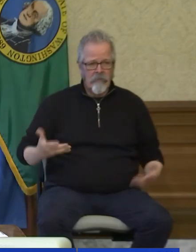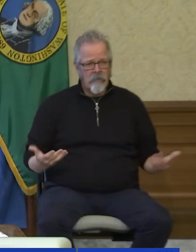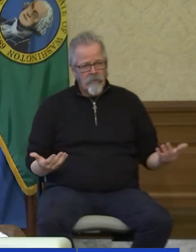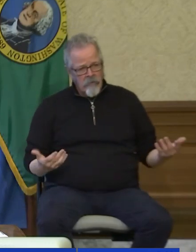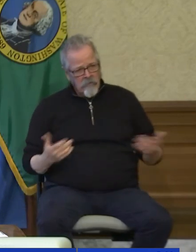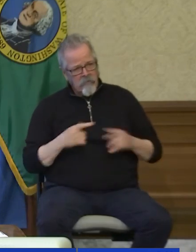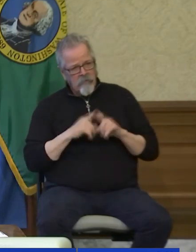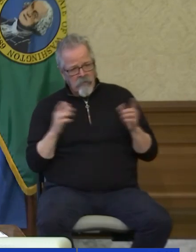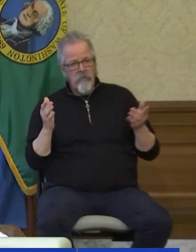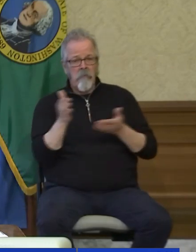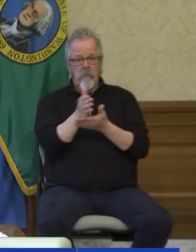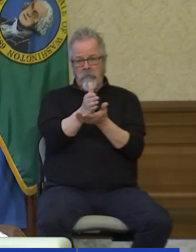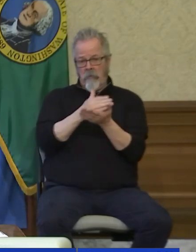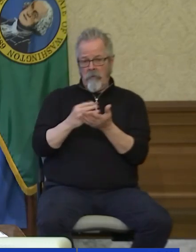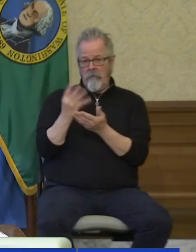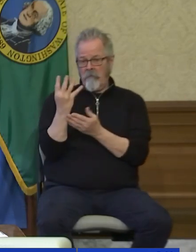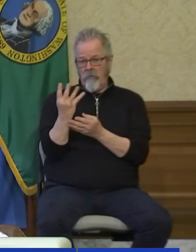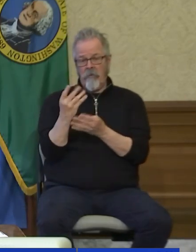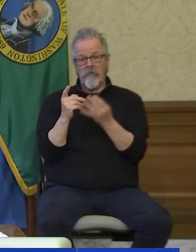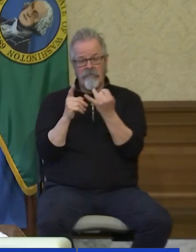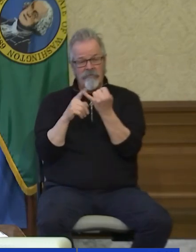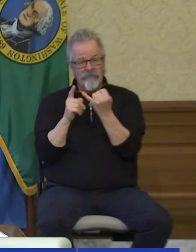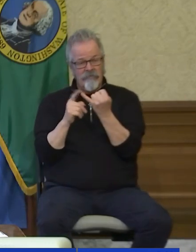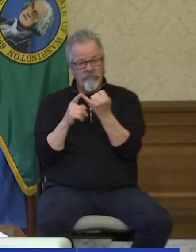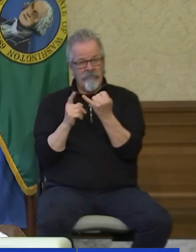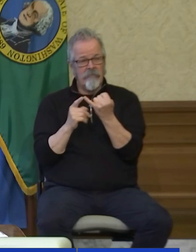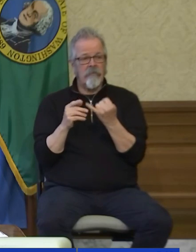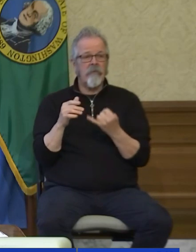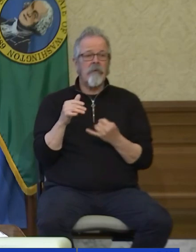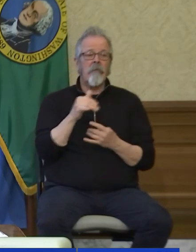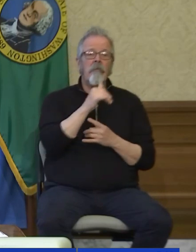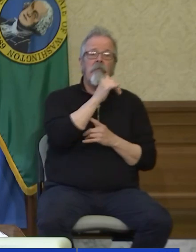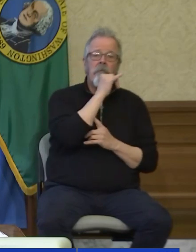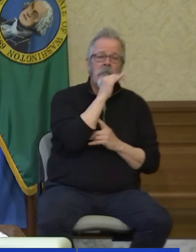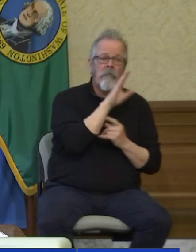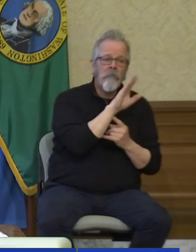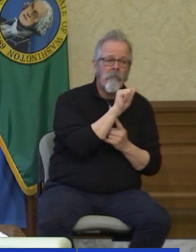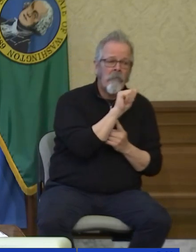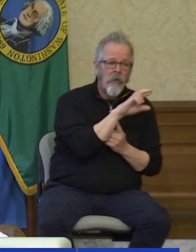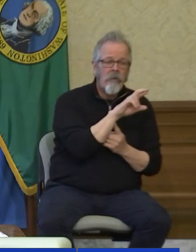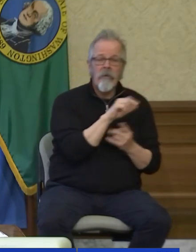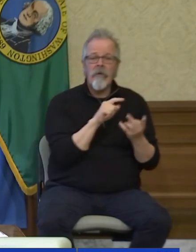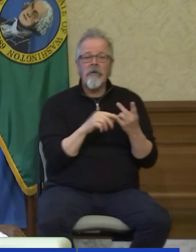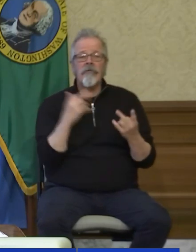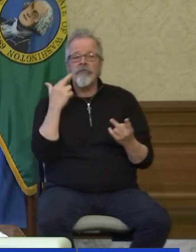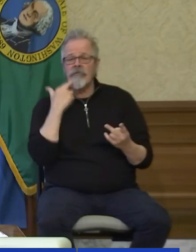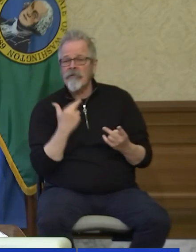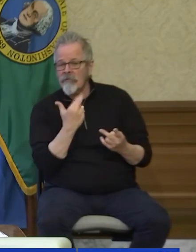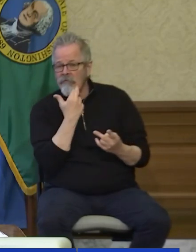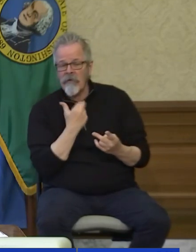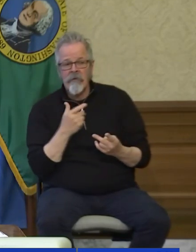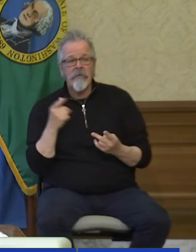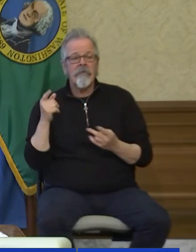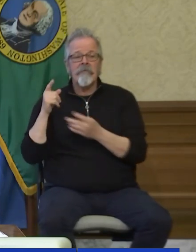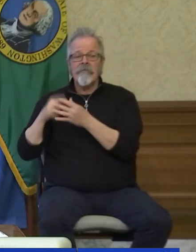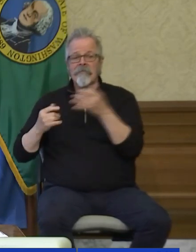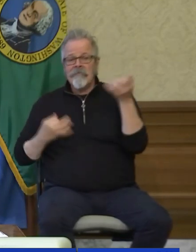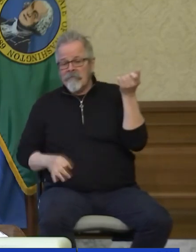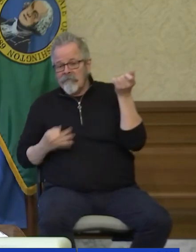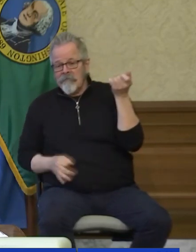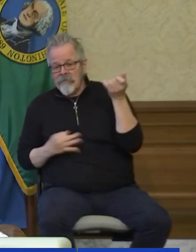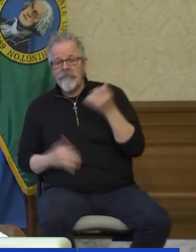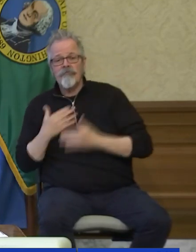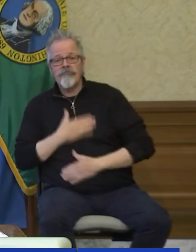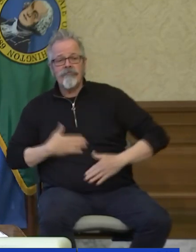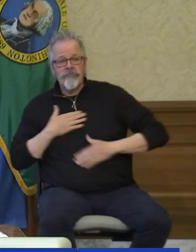the maximum license capacity of their venues. And we could resume unrestricted staffing of work sites, with the exception,